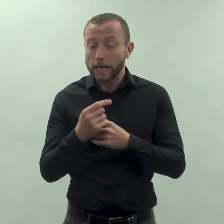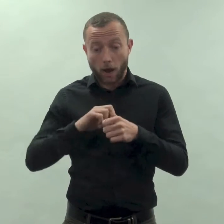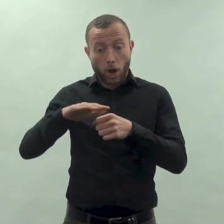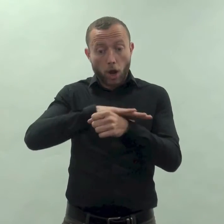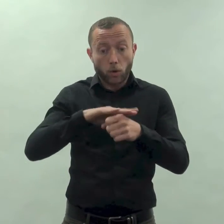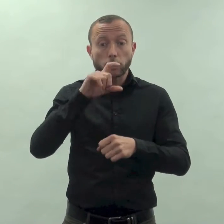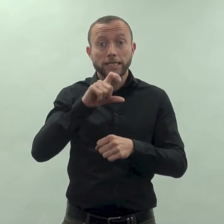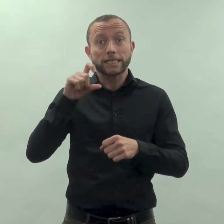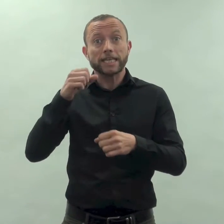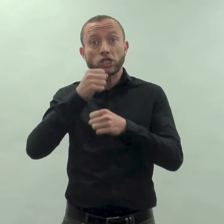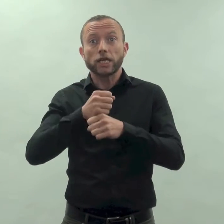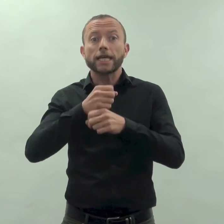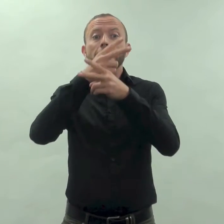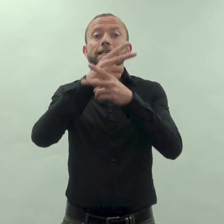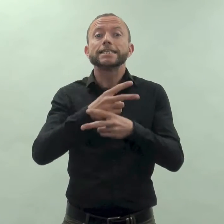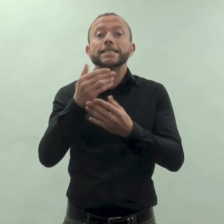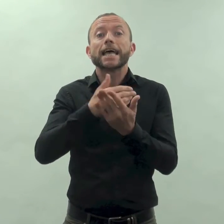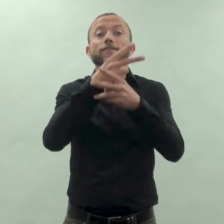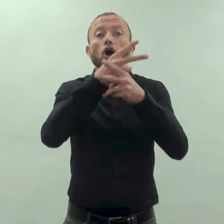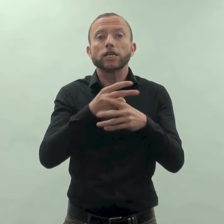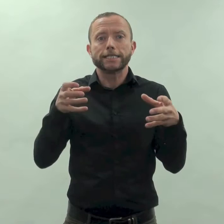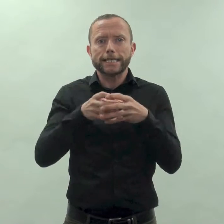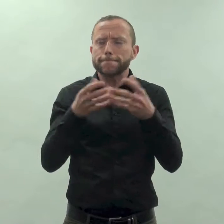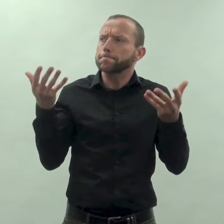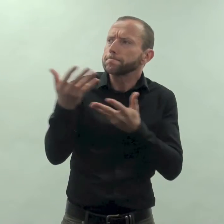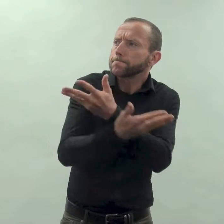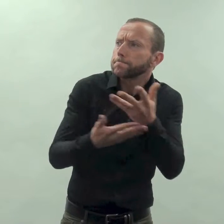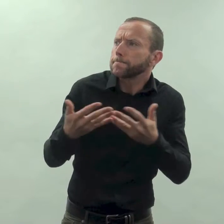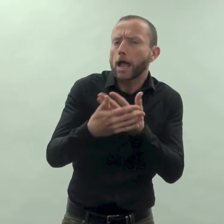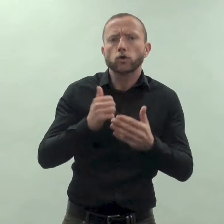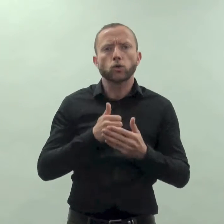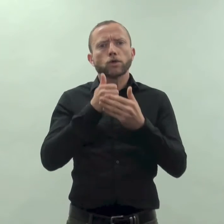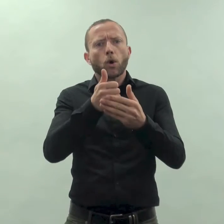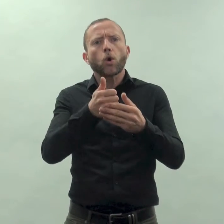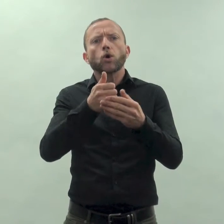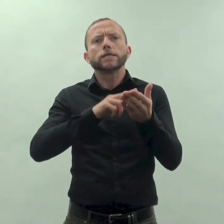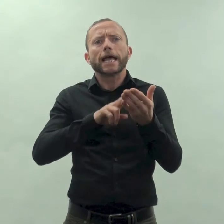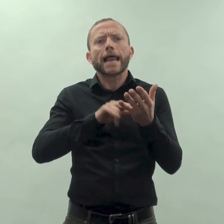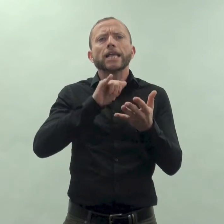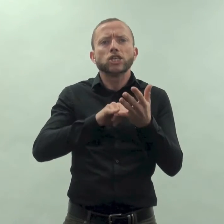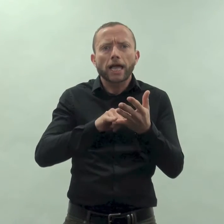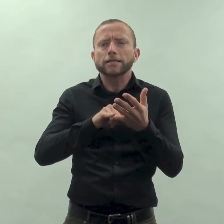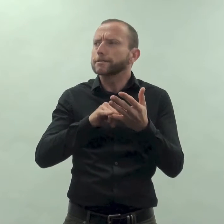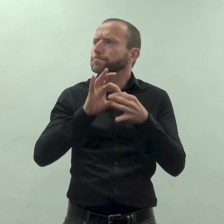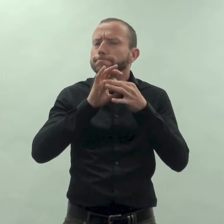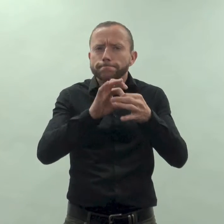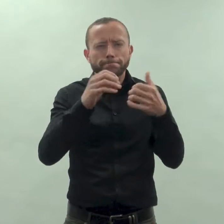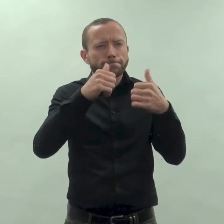safeguarding teams from local Birmingham CCGs have met to discuss how commissioners can support the NHS to tackle the health